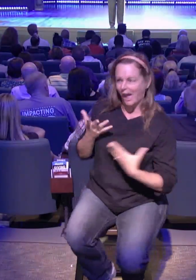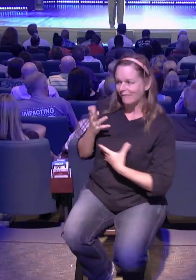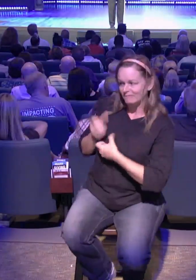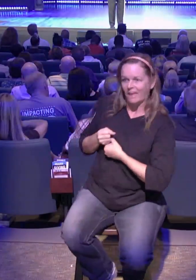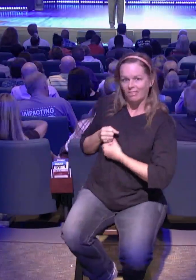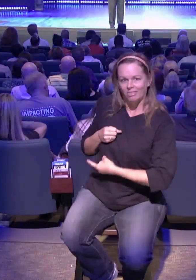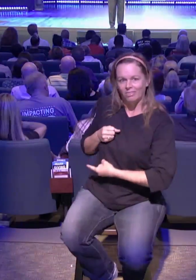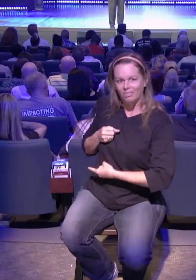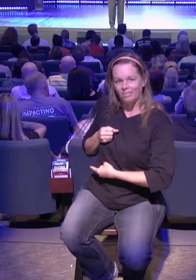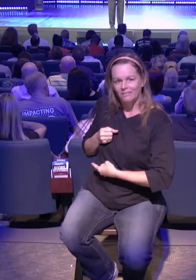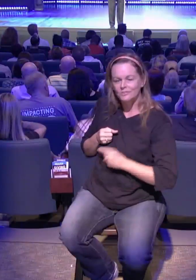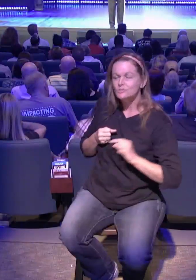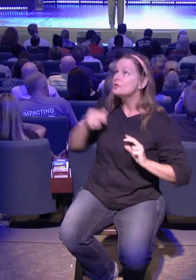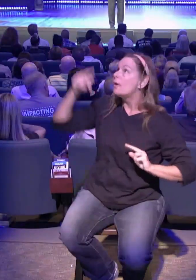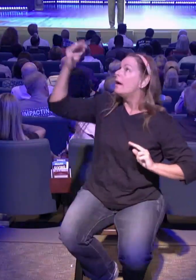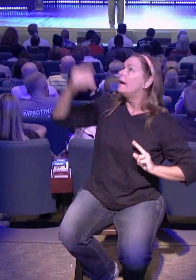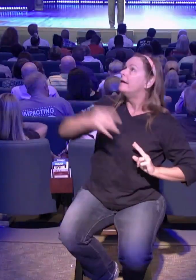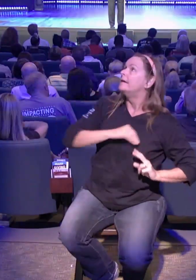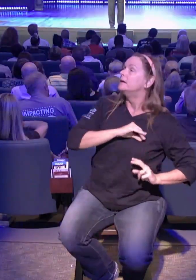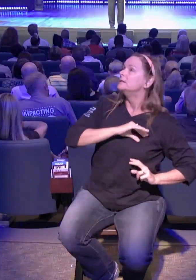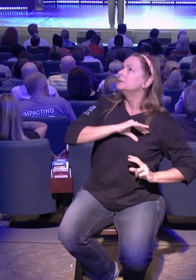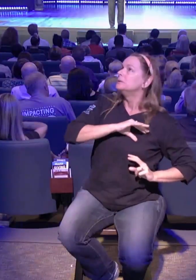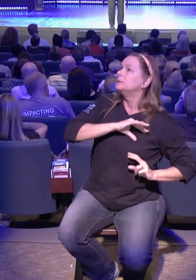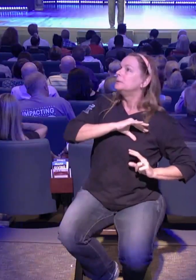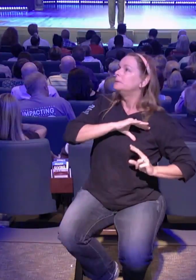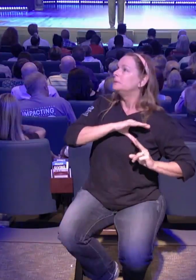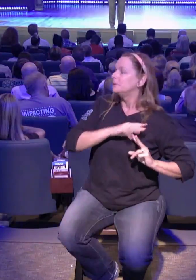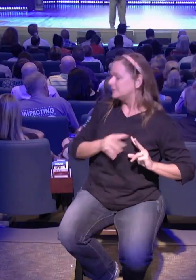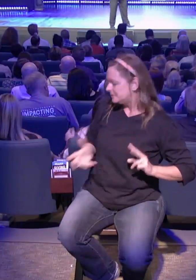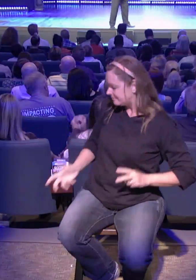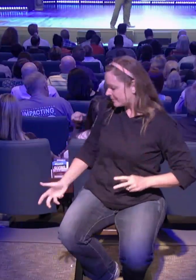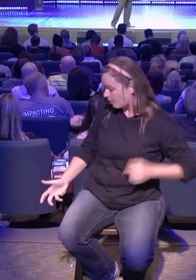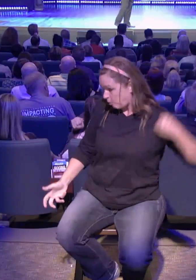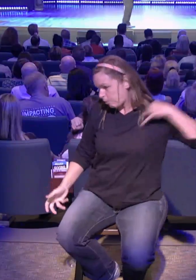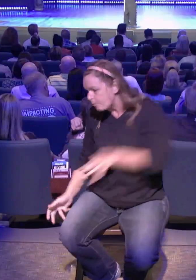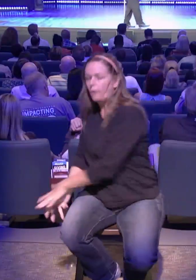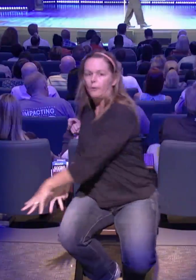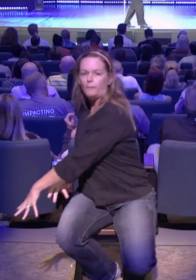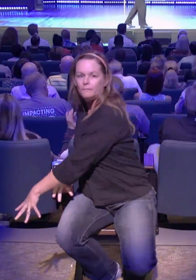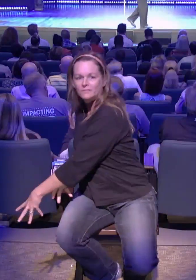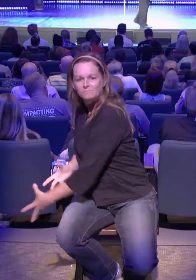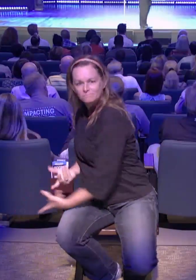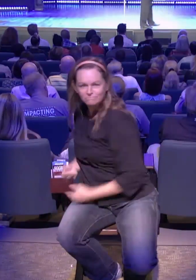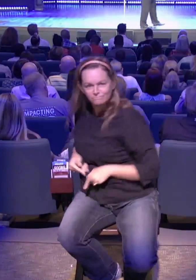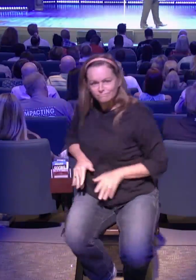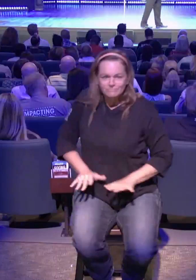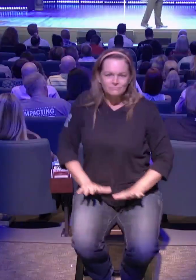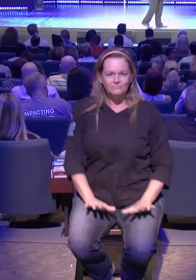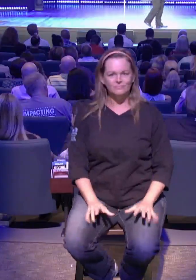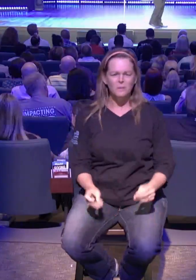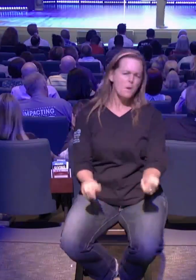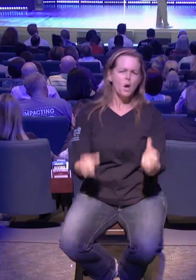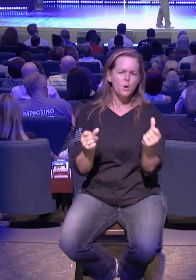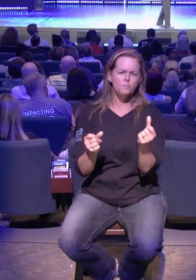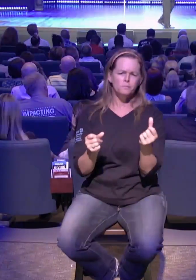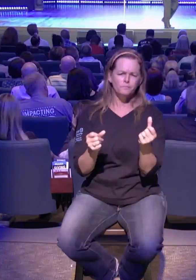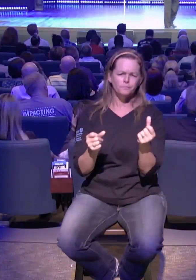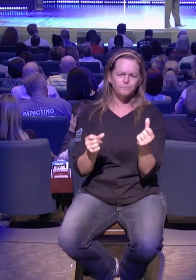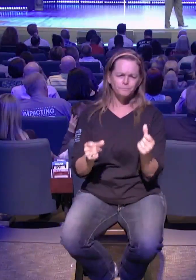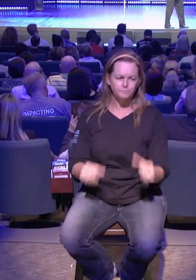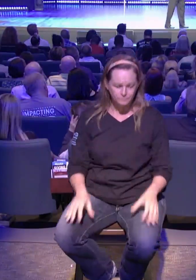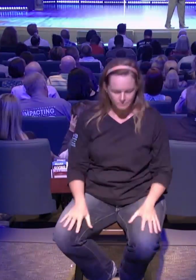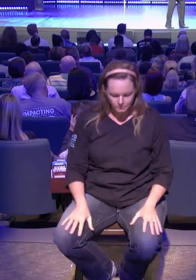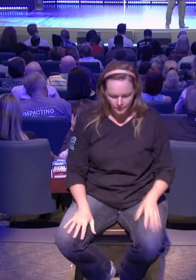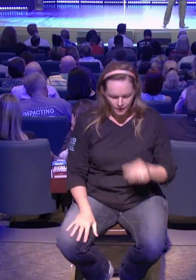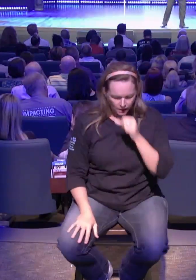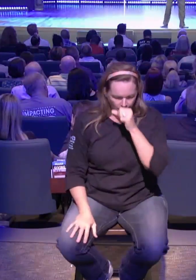time with Jesus. See, that's what I love about what our kids are doing this week in Belgrade, is we have about 900